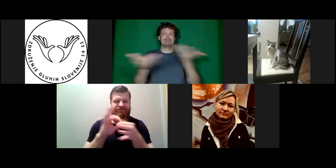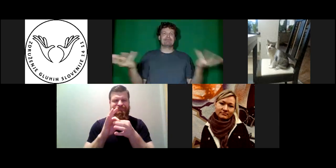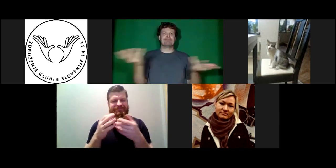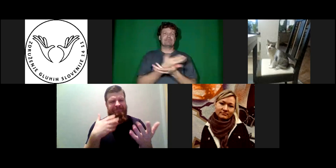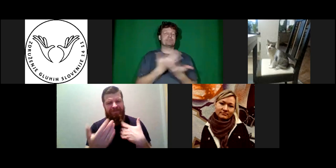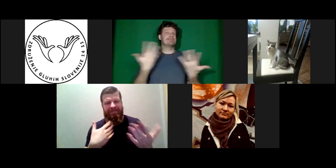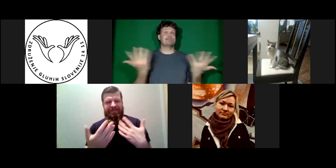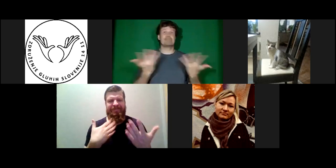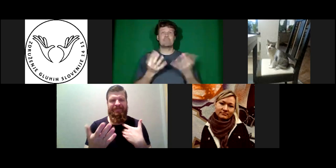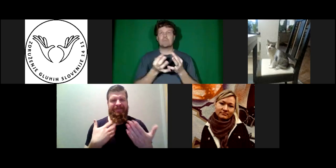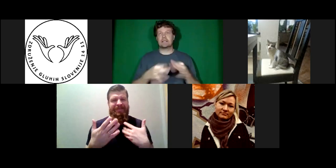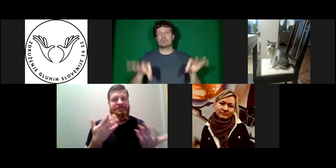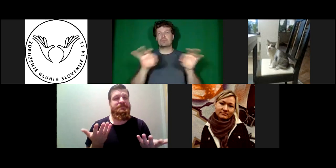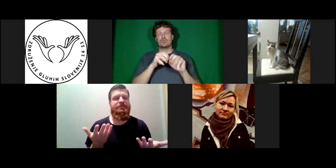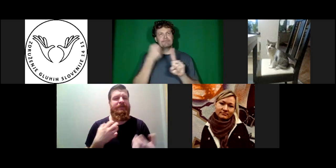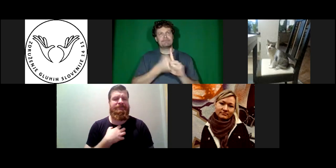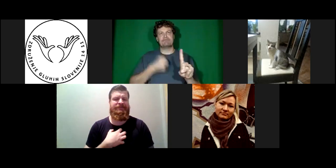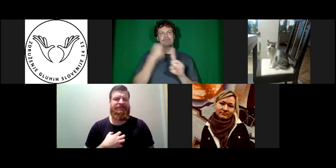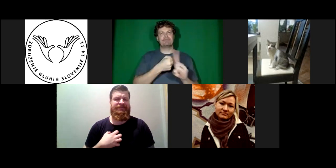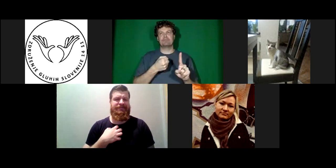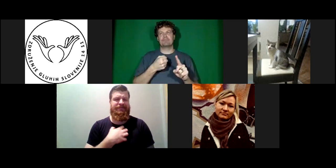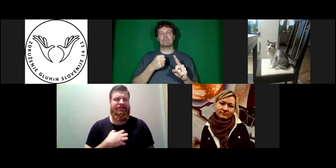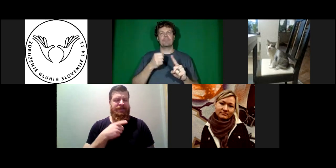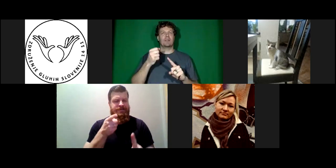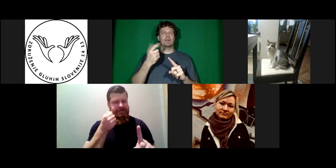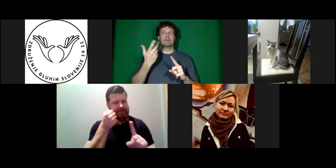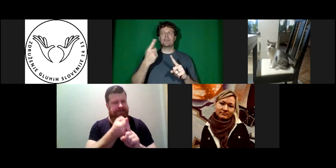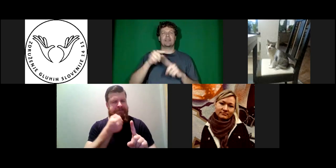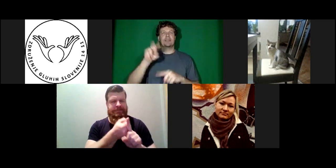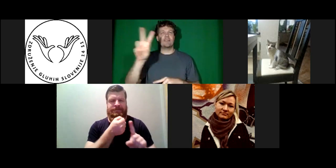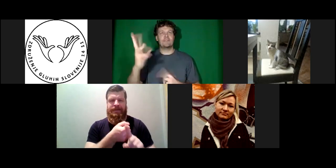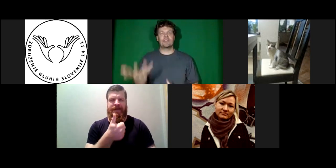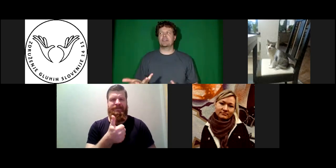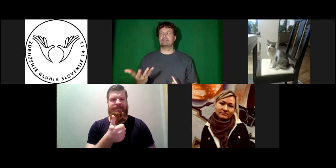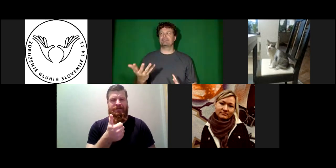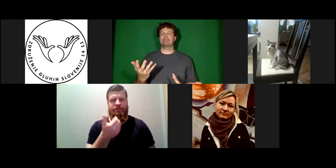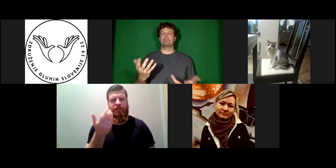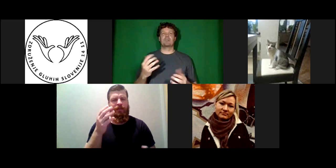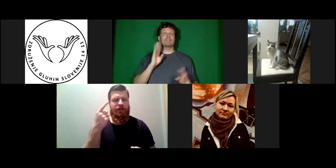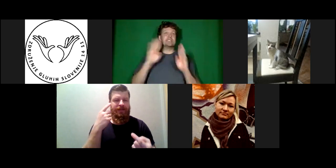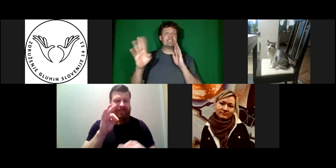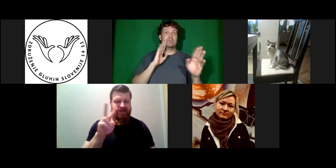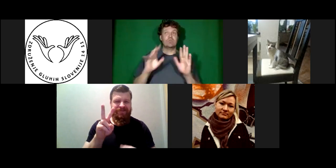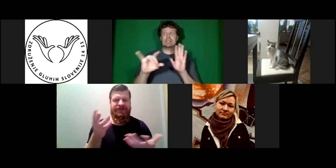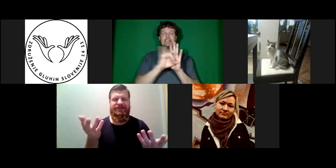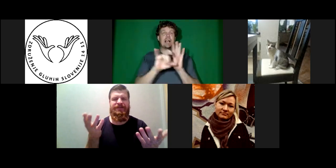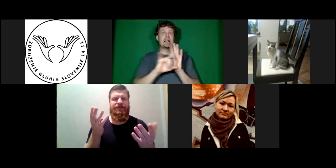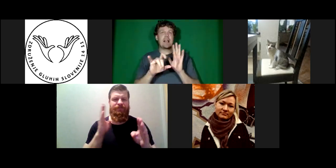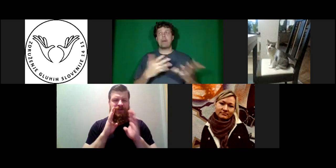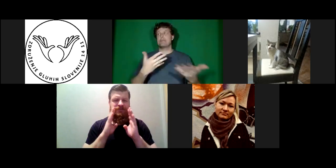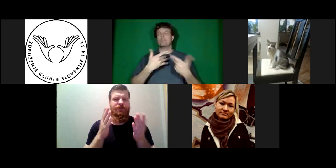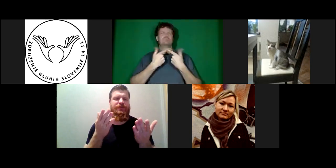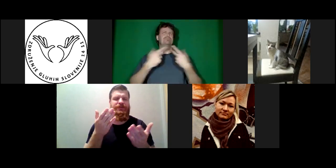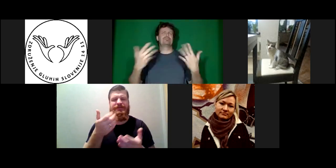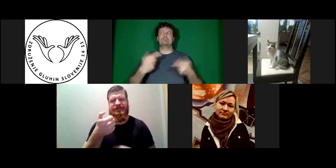between the deaf and the hearing worlds and the deaf and hearing communities. And this is something you need to fight for continuously,